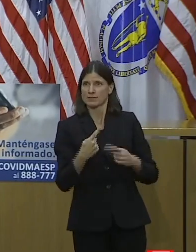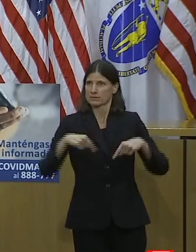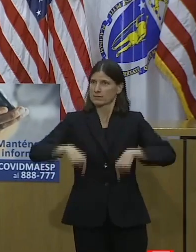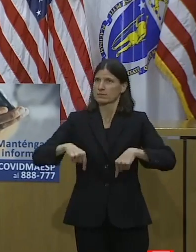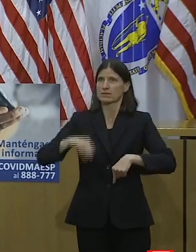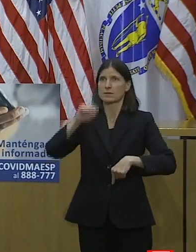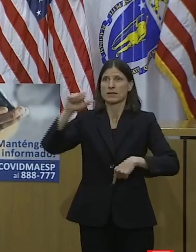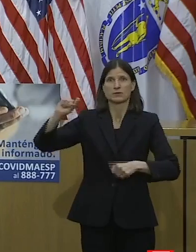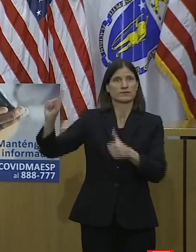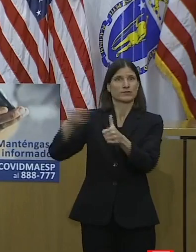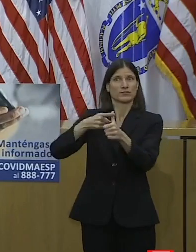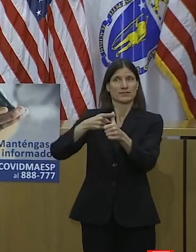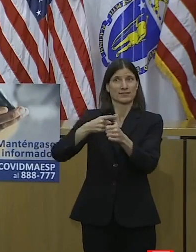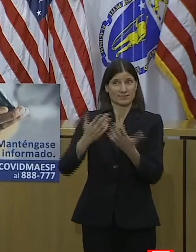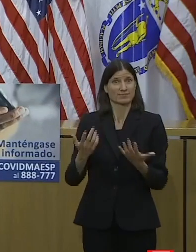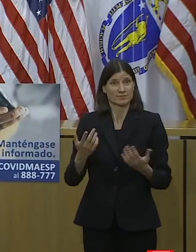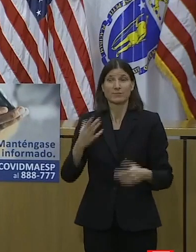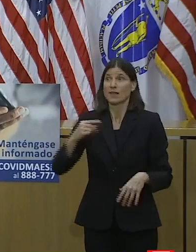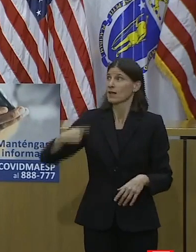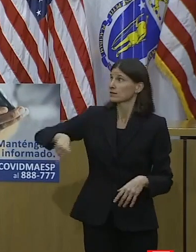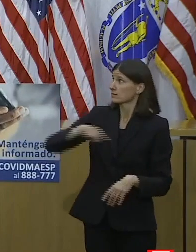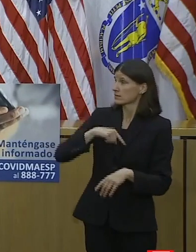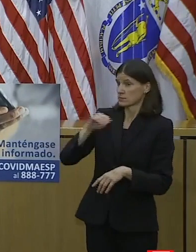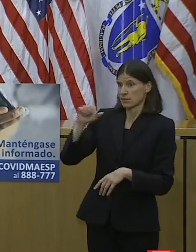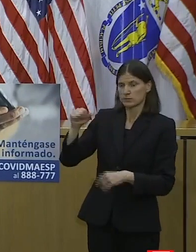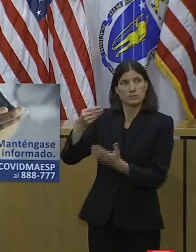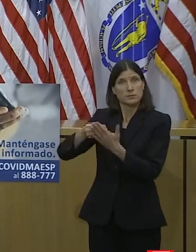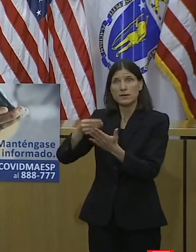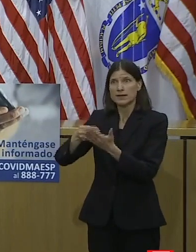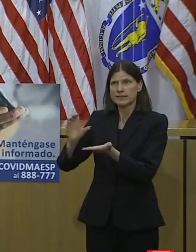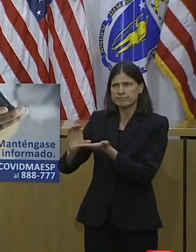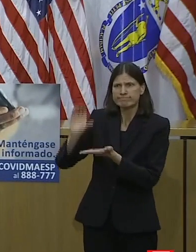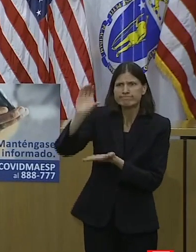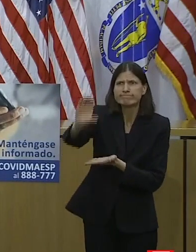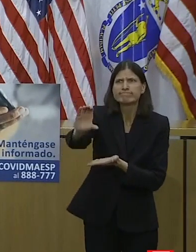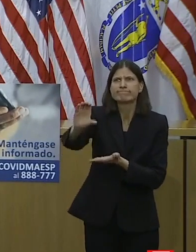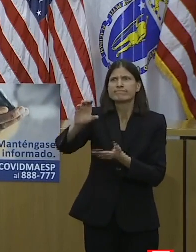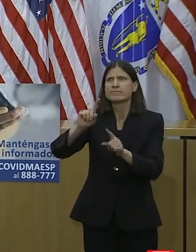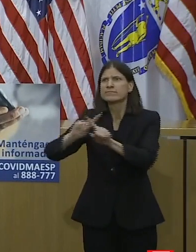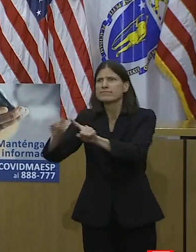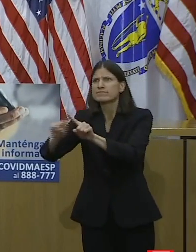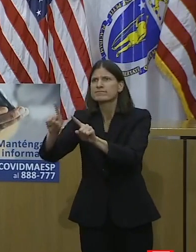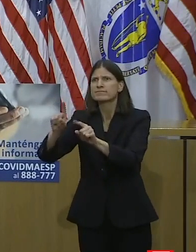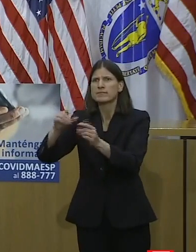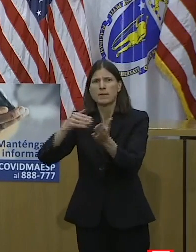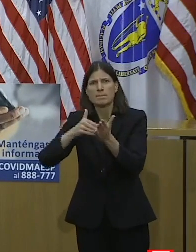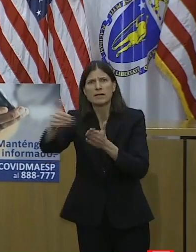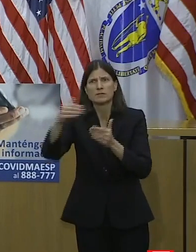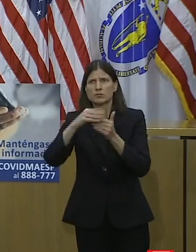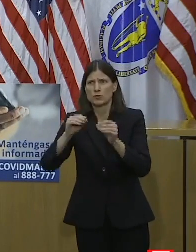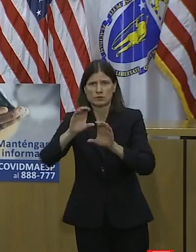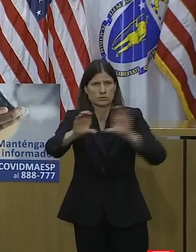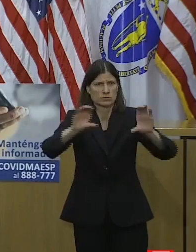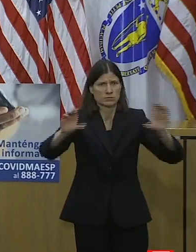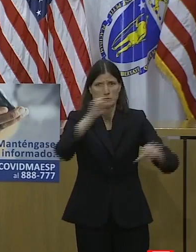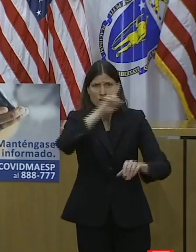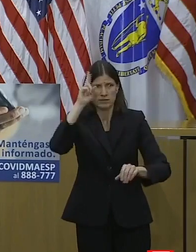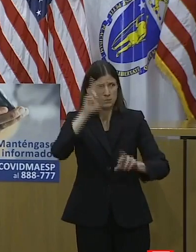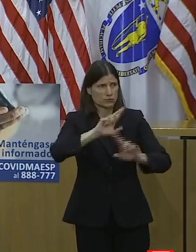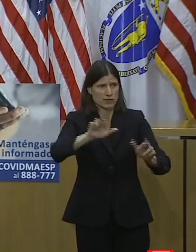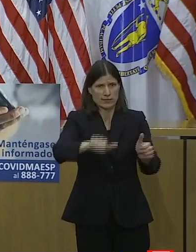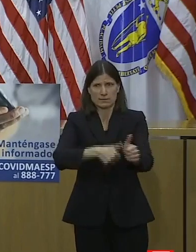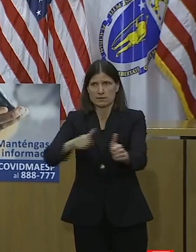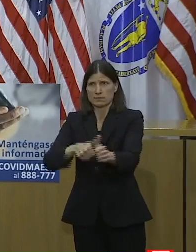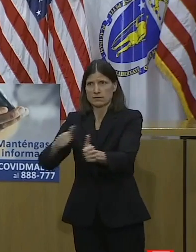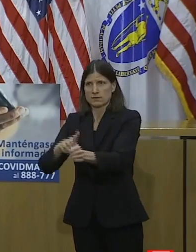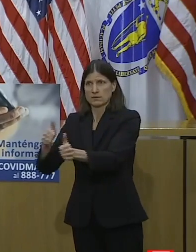revenue just literally fell because a lot of people just weren't going anywhere near healthcare organizations generally. And